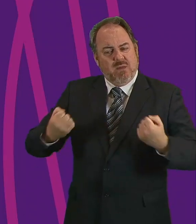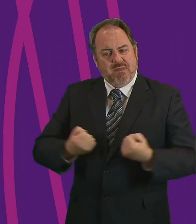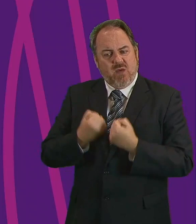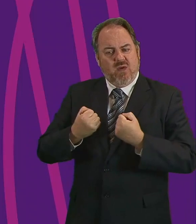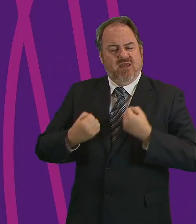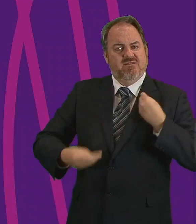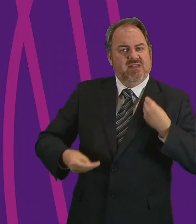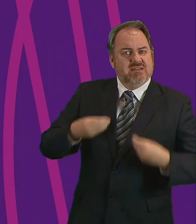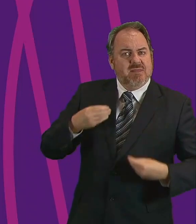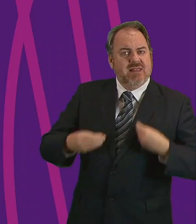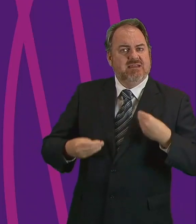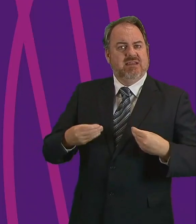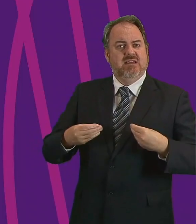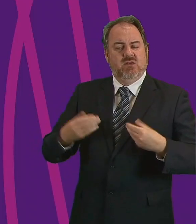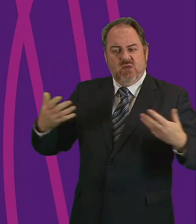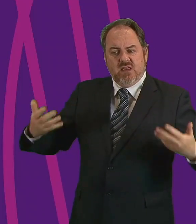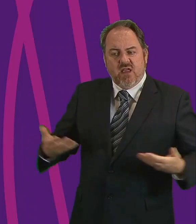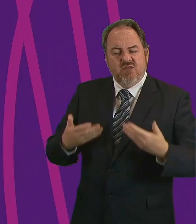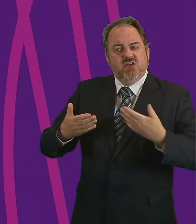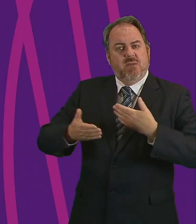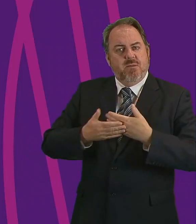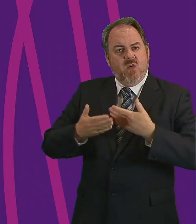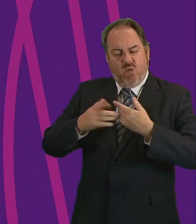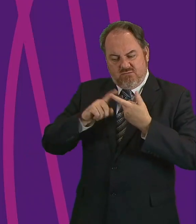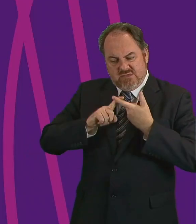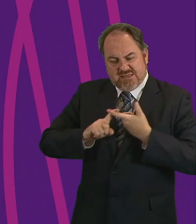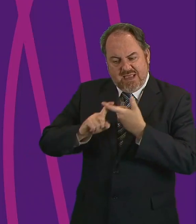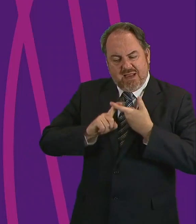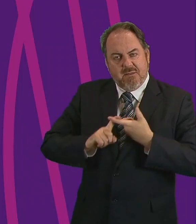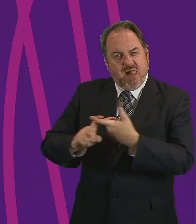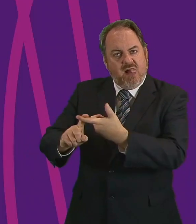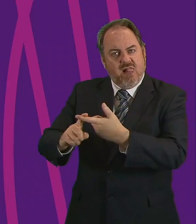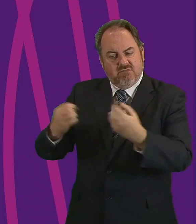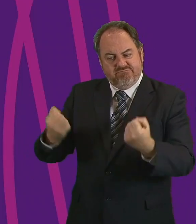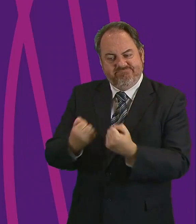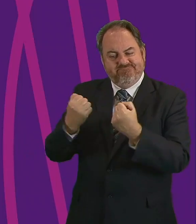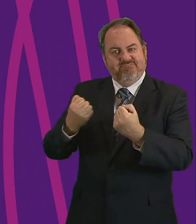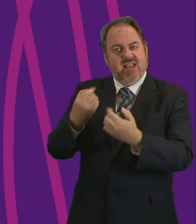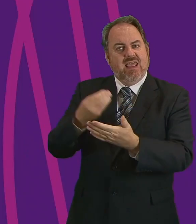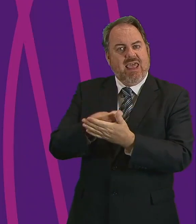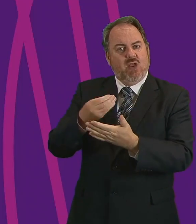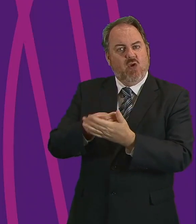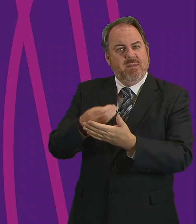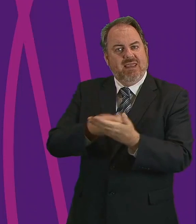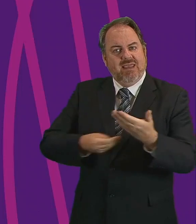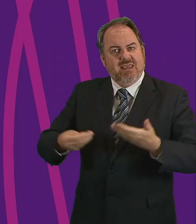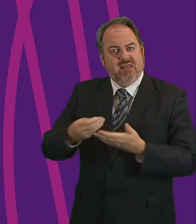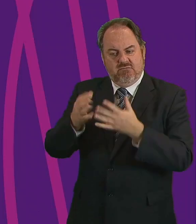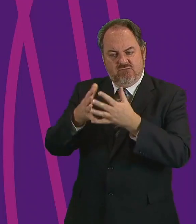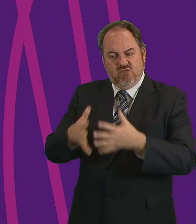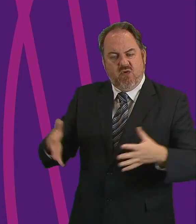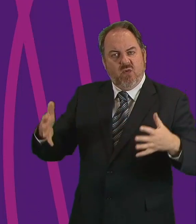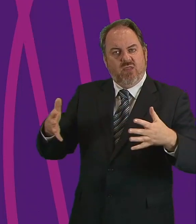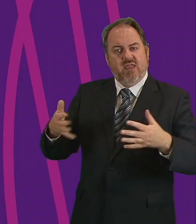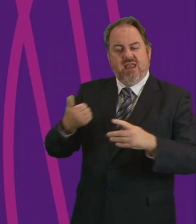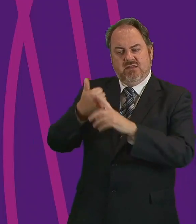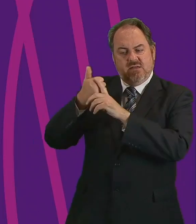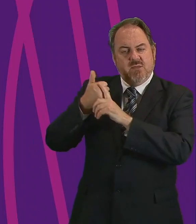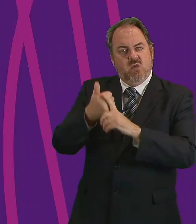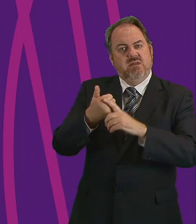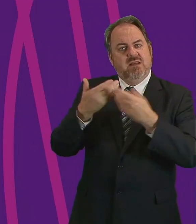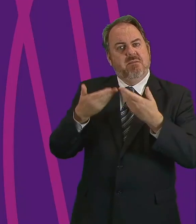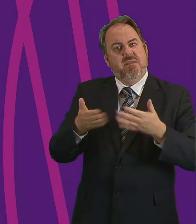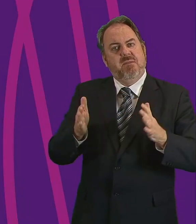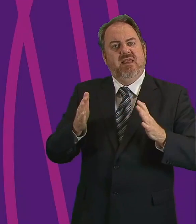opportunities to encourage sustainable economic growth, increase tax receipts and also invest in public services. As we've heard